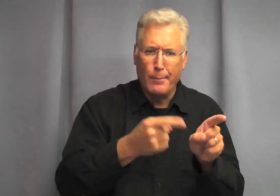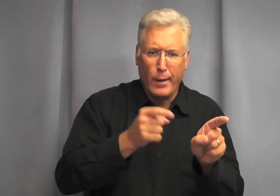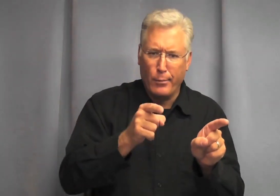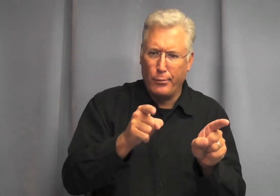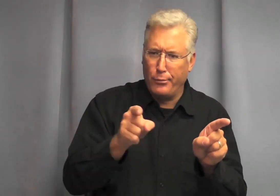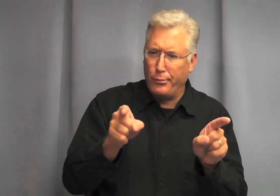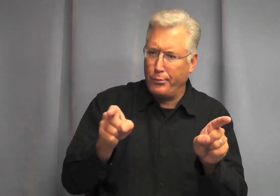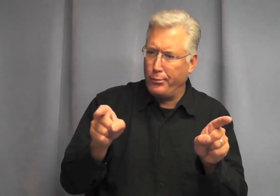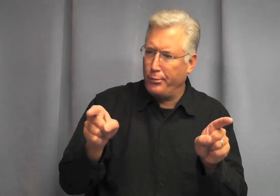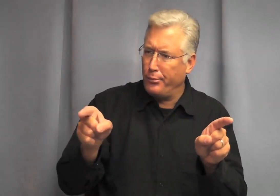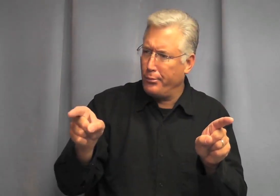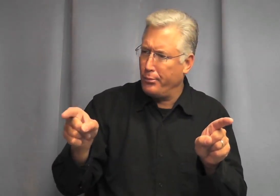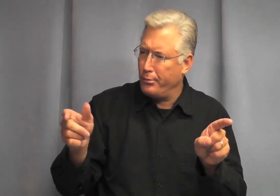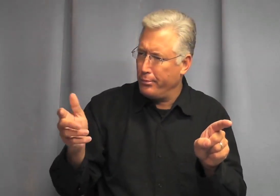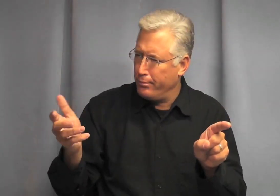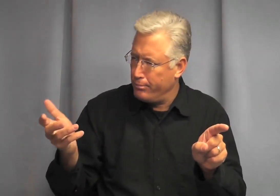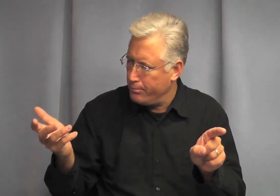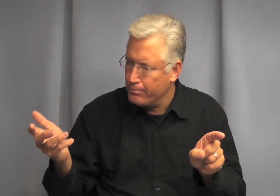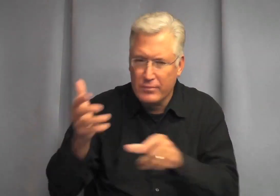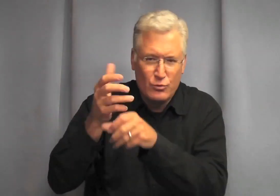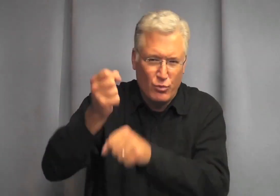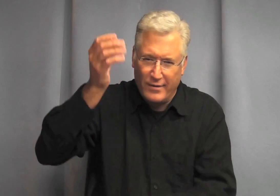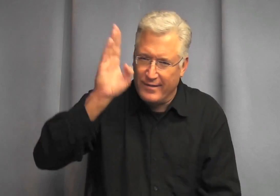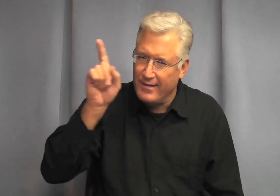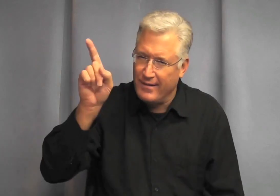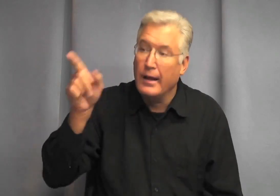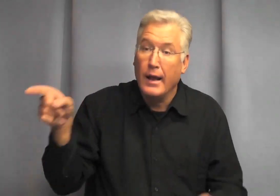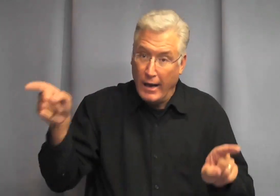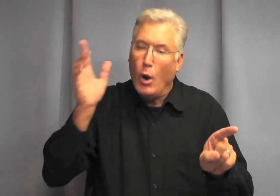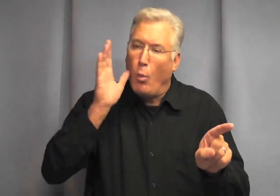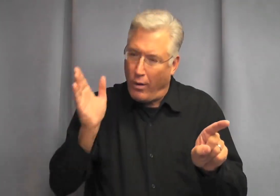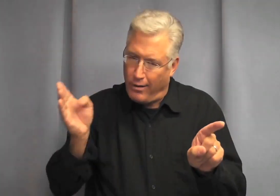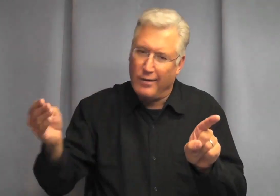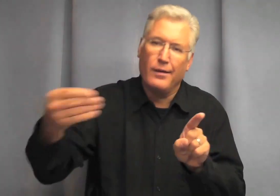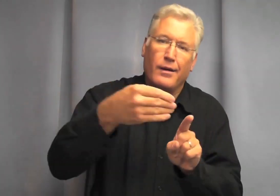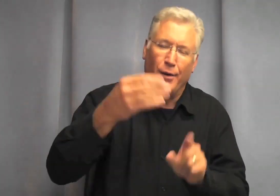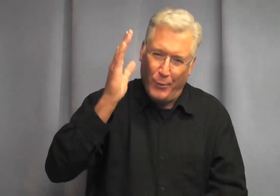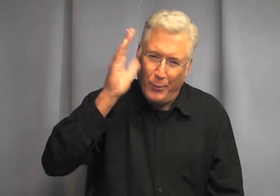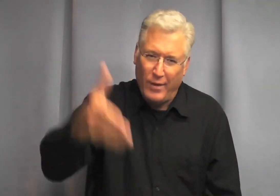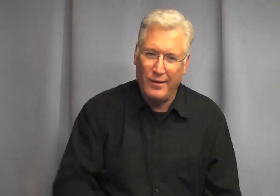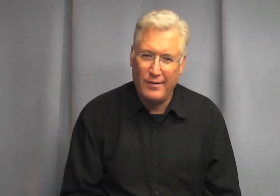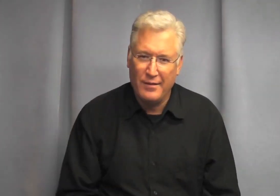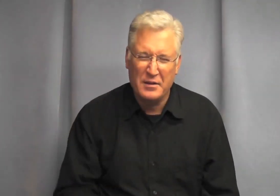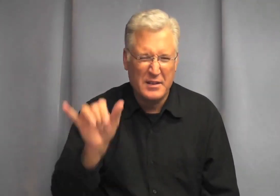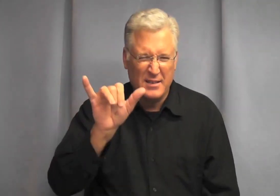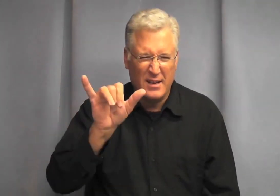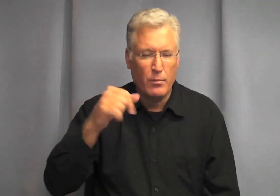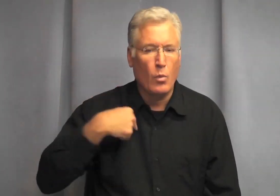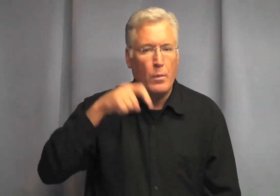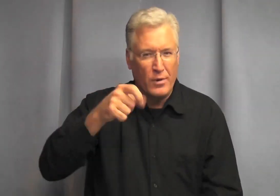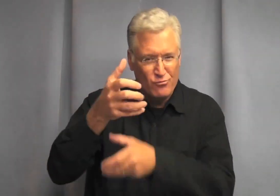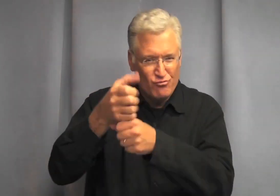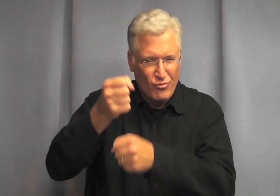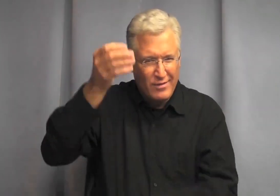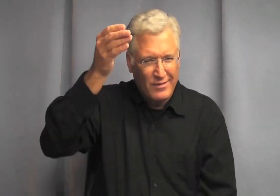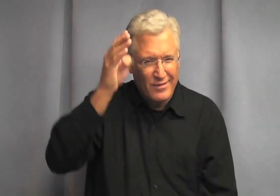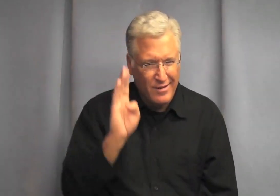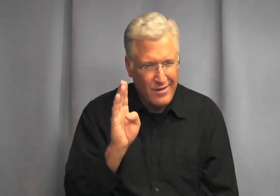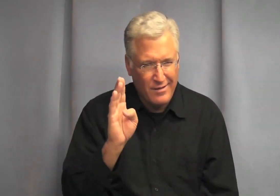said he'd do. He'd always done that, so he knew he could trust in him. God would keep his promises. It's the